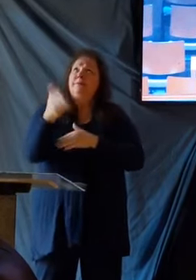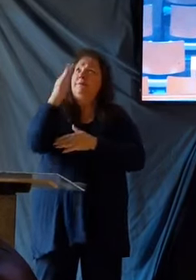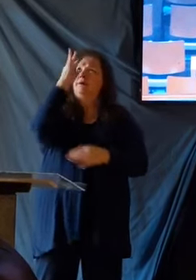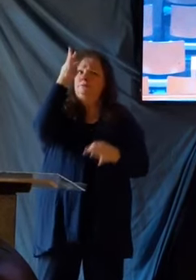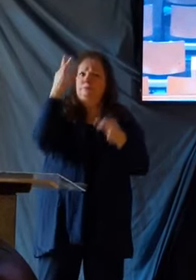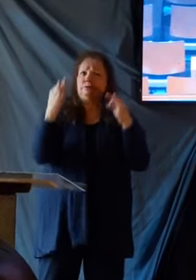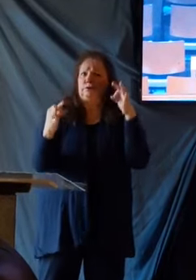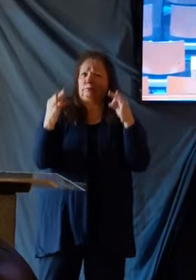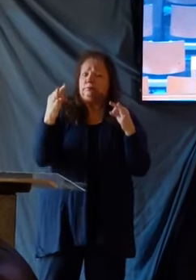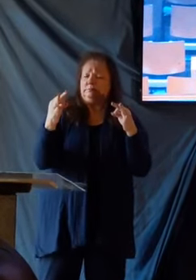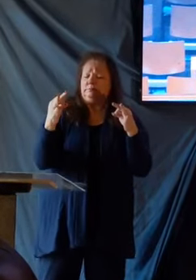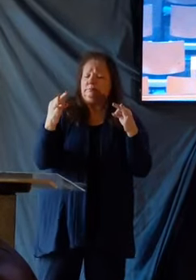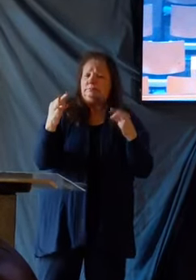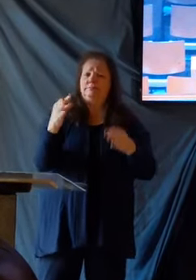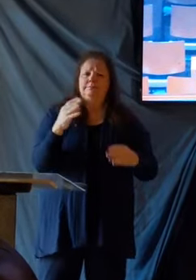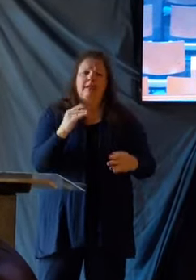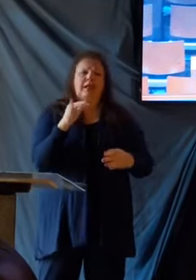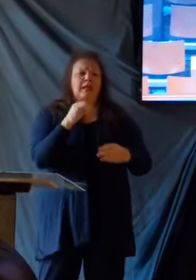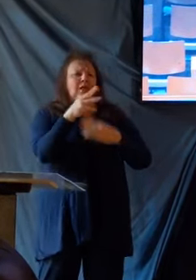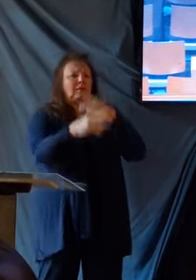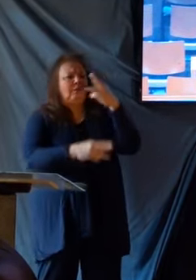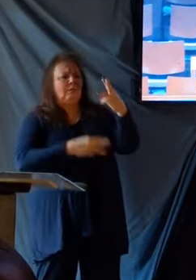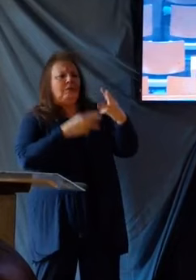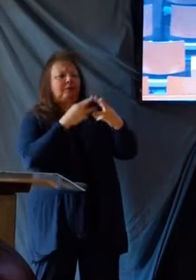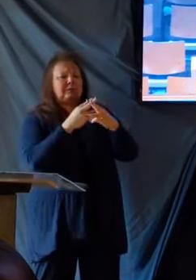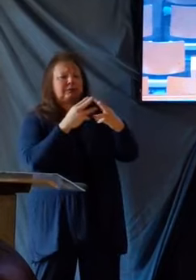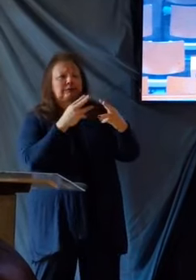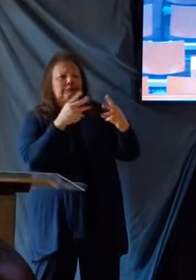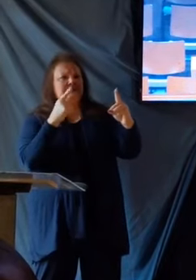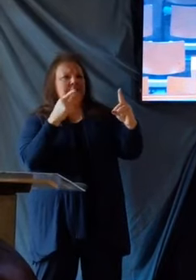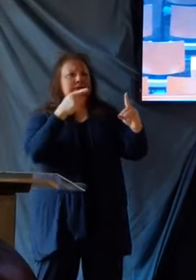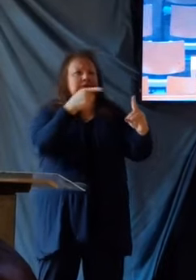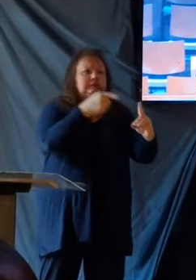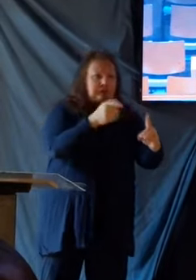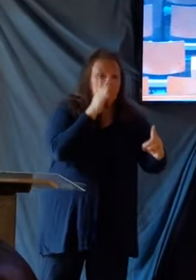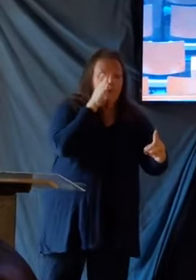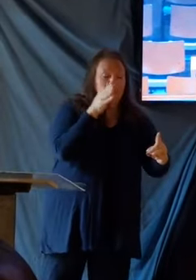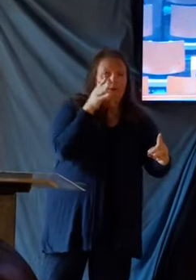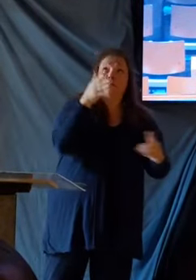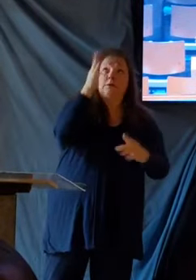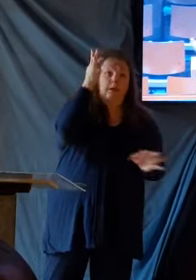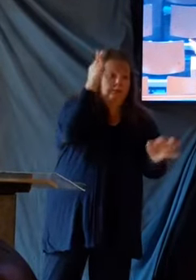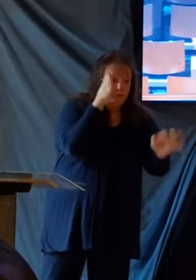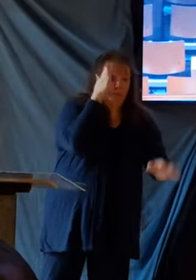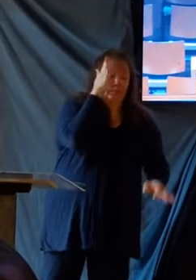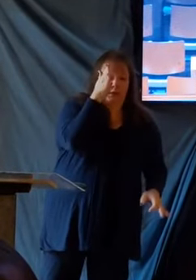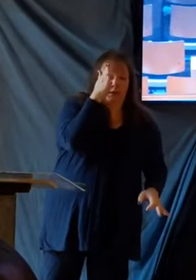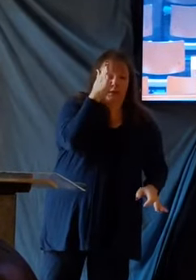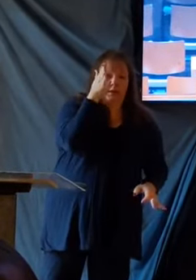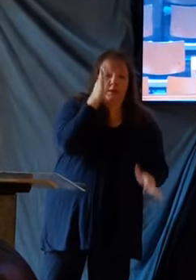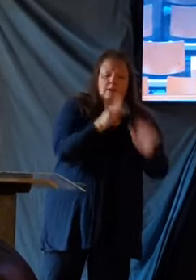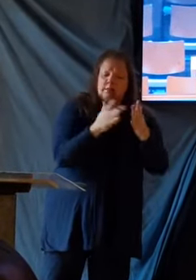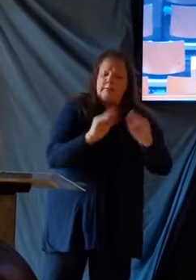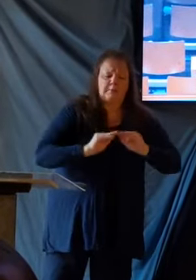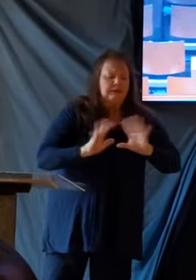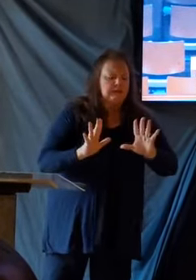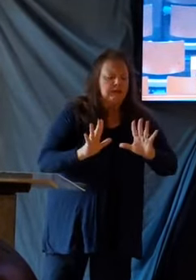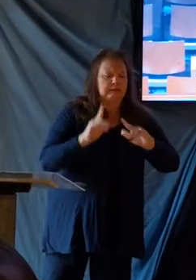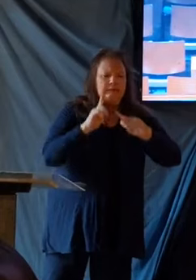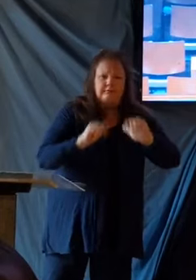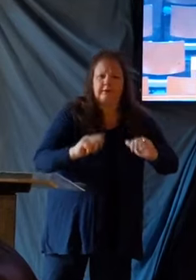judgment, and that the world is moving toward judgment. The scripture's clear. God brings all kinds